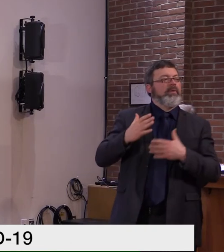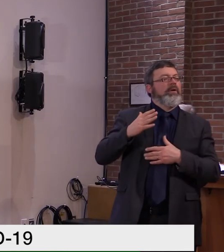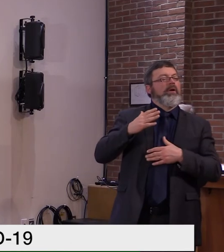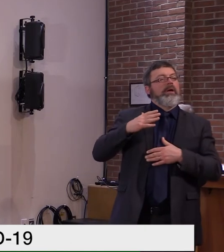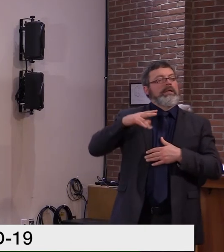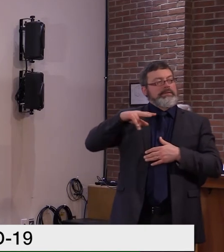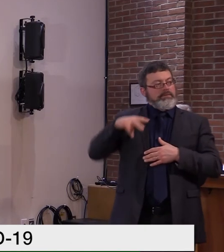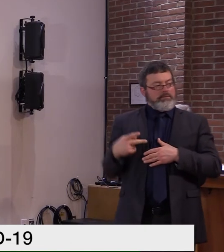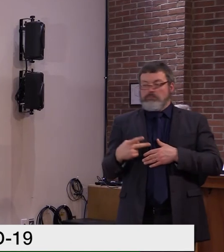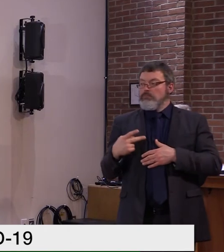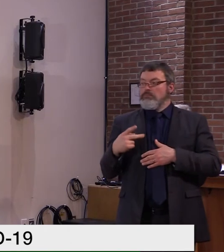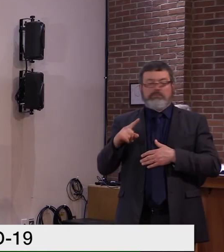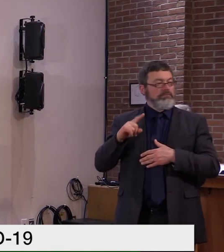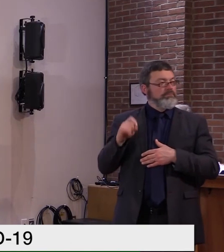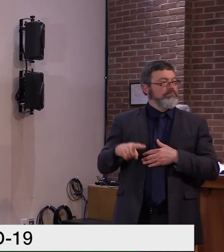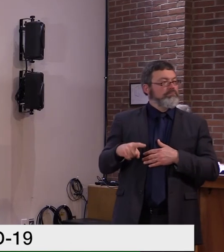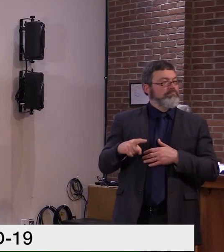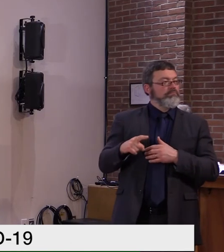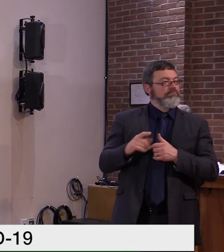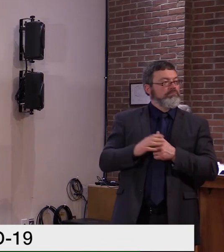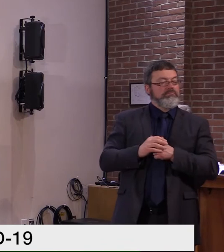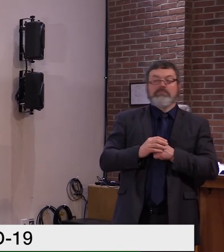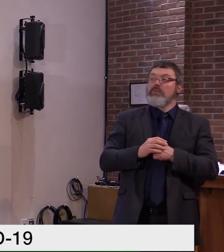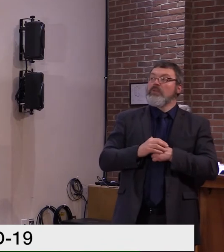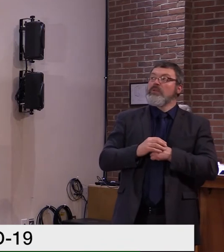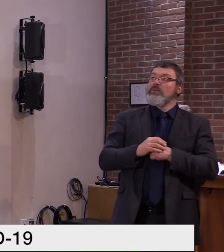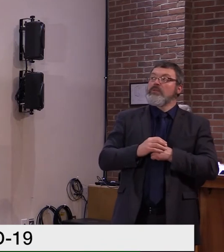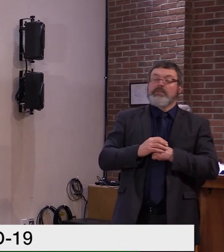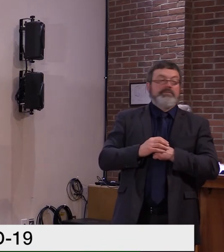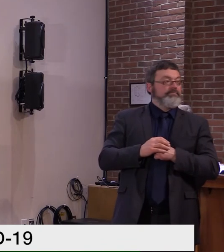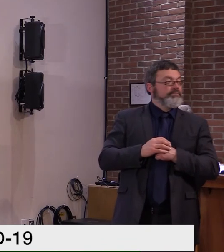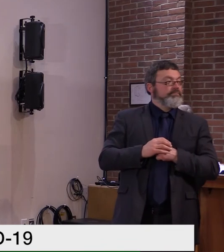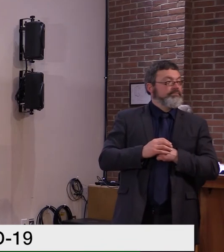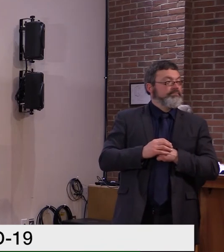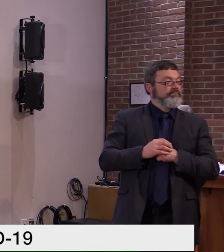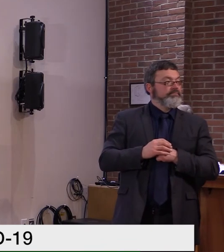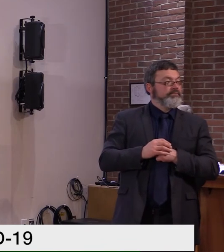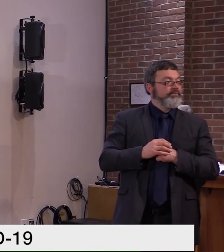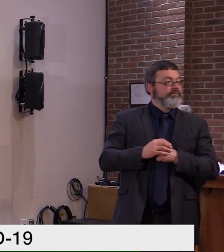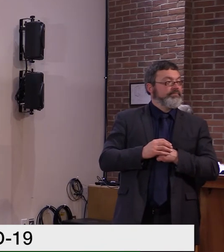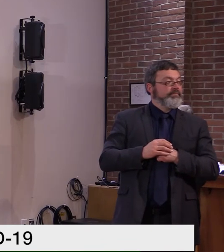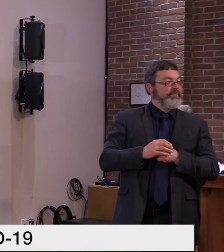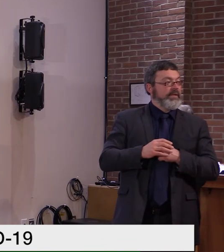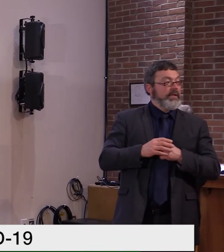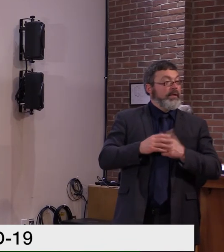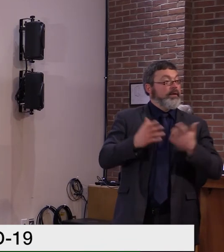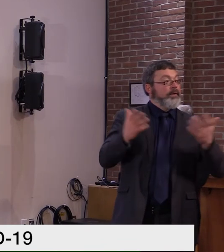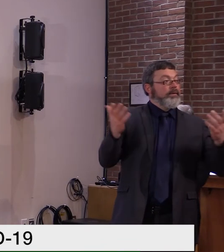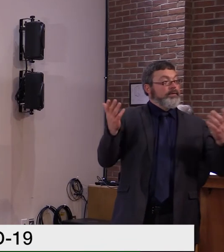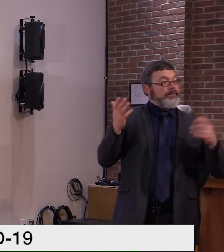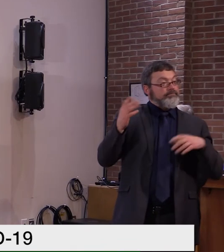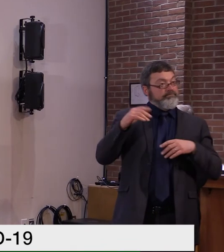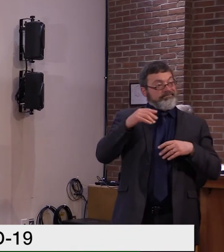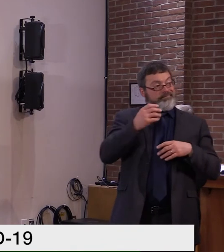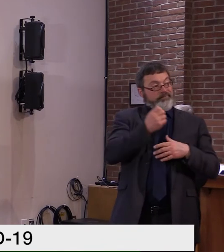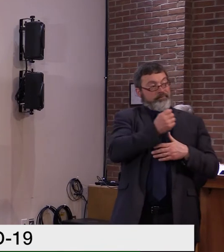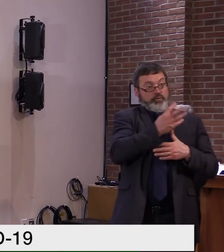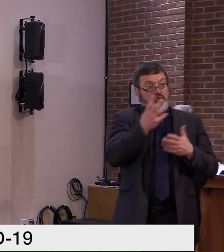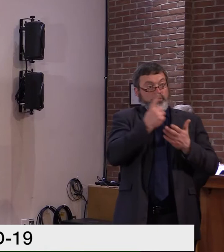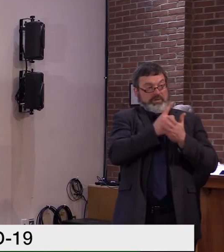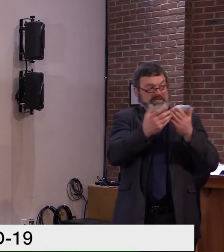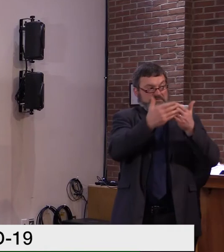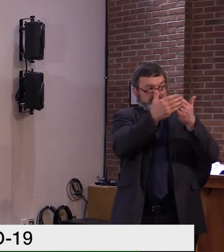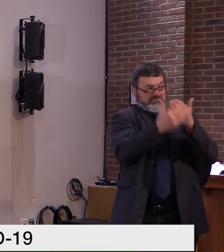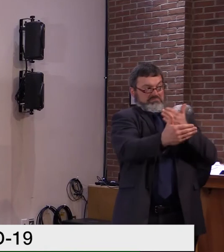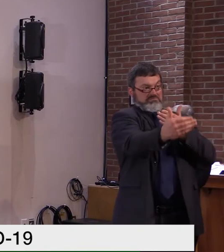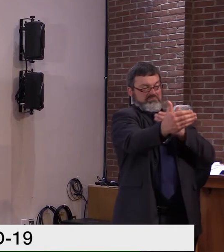the uncertainty that we're seeing in the coming weeks, do you think that Thanksgiving guidance could or should have